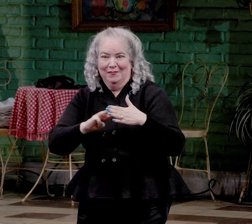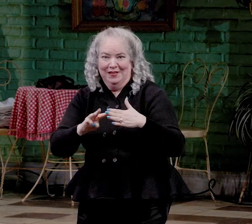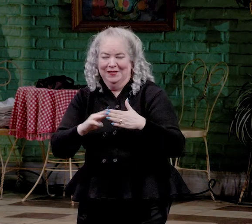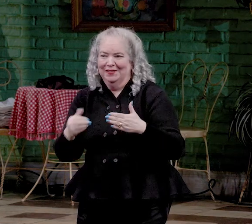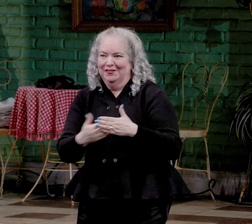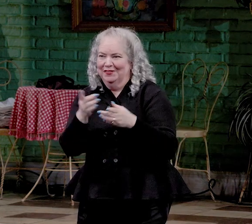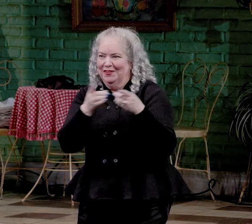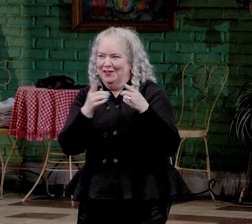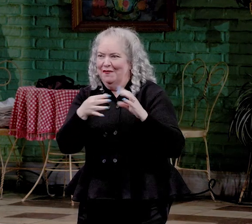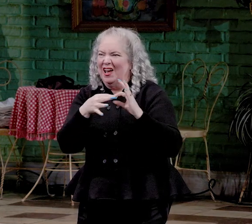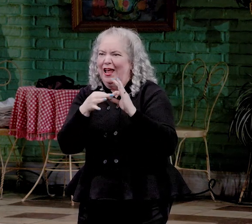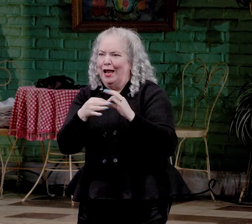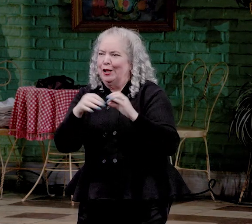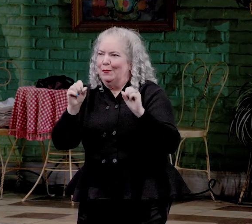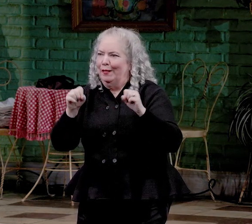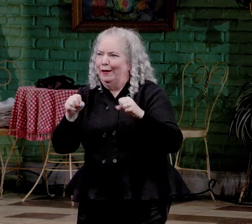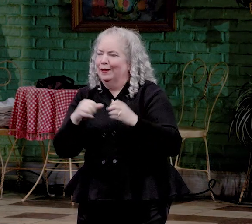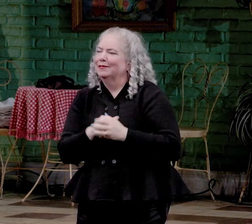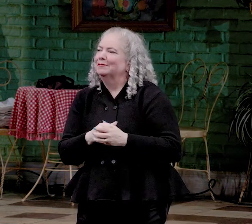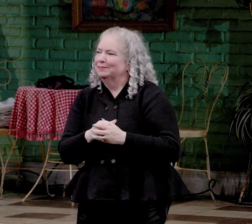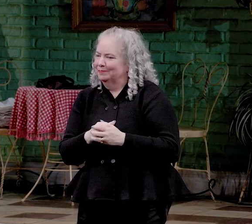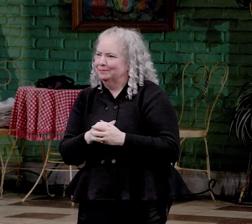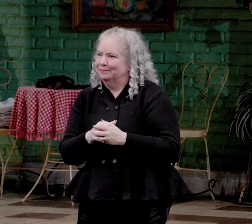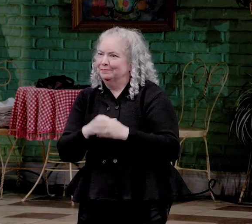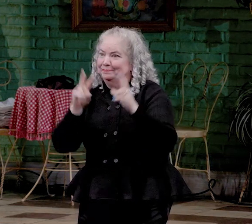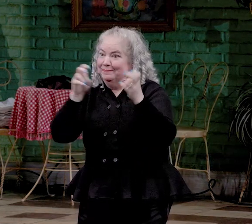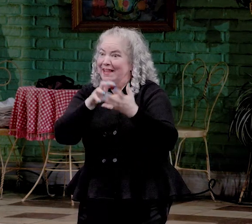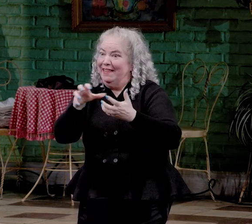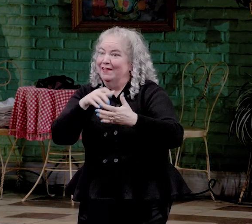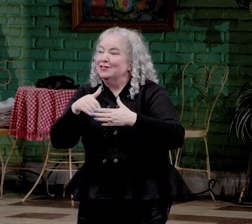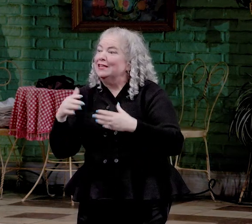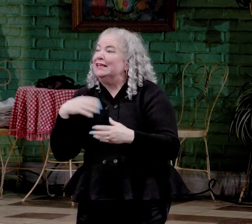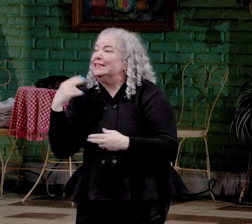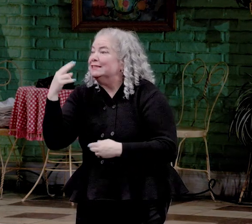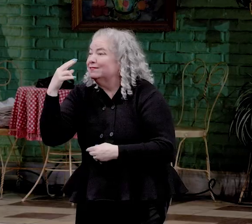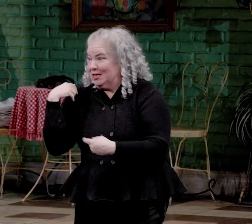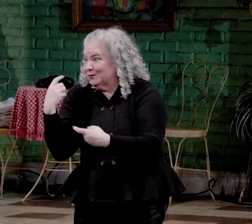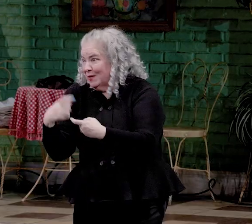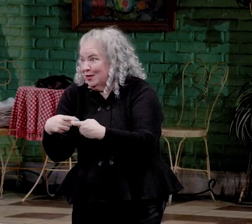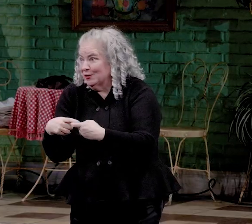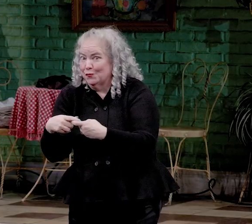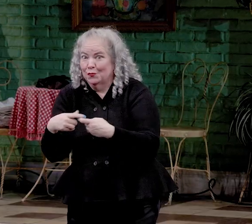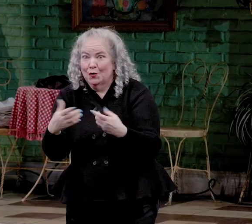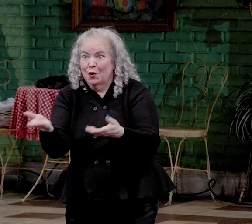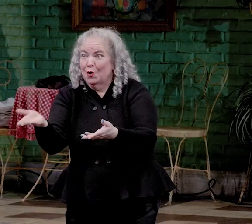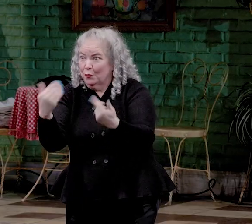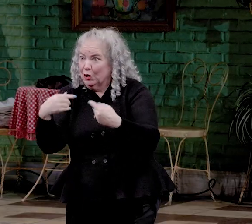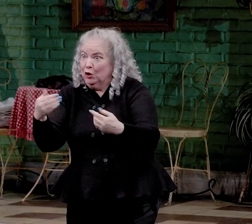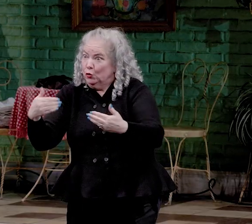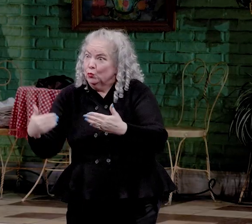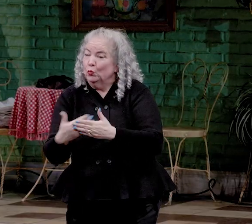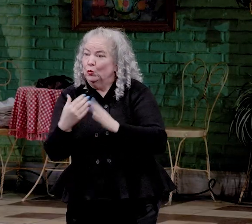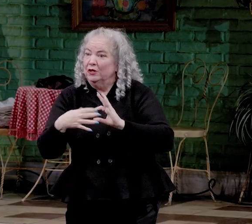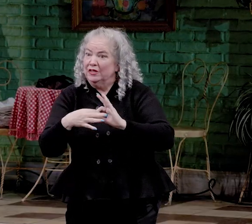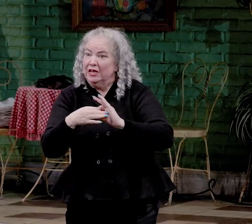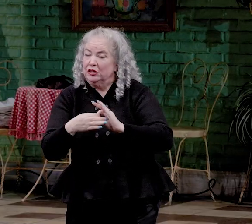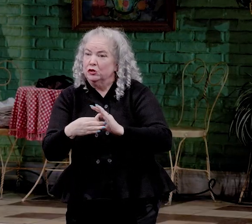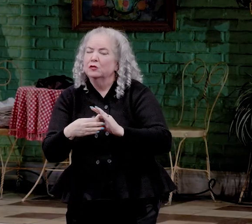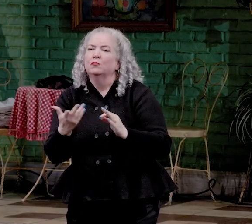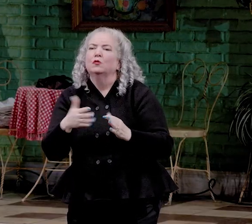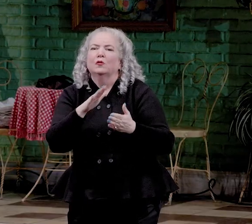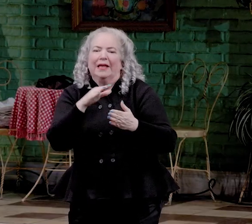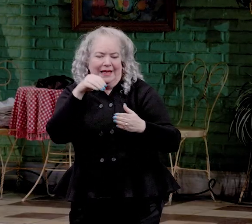of Connectability, Laughs in Spanish will usher in new connections to Geva's in-school